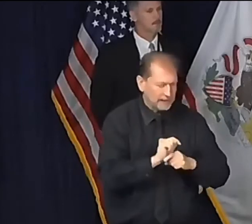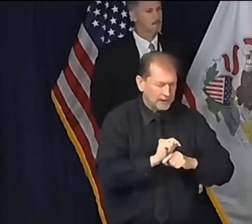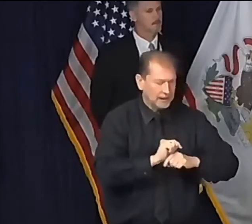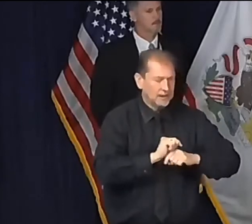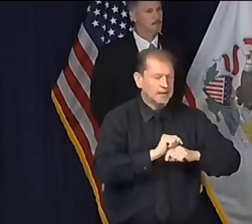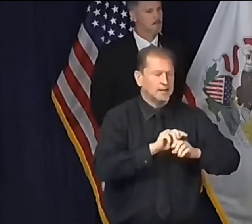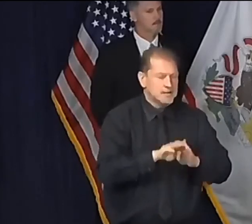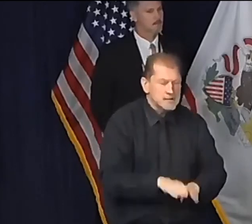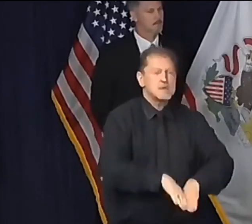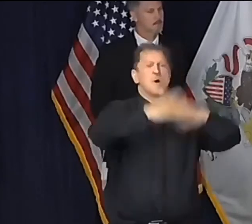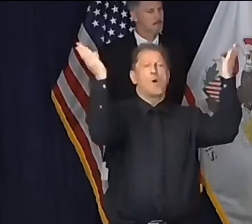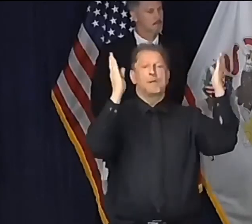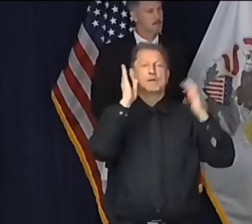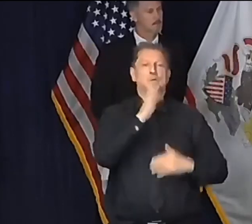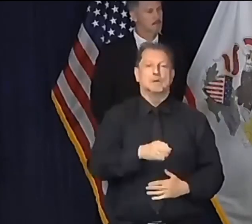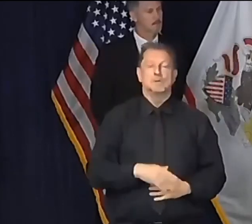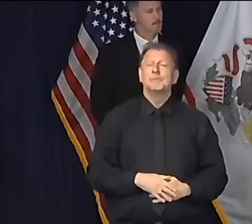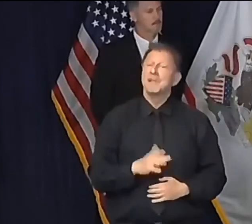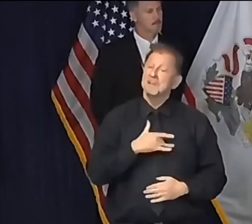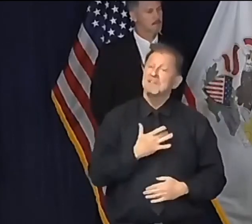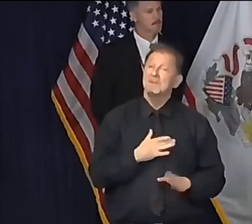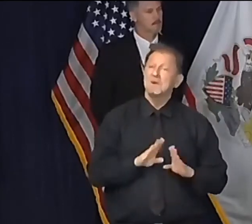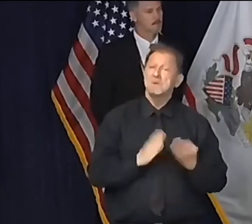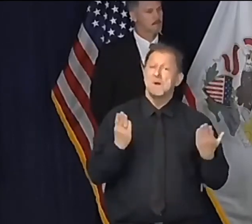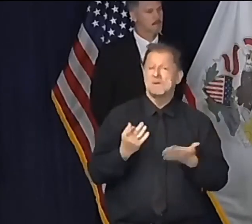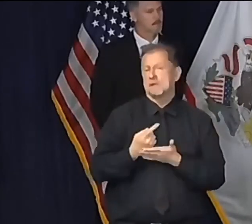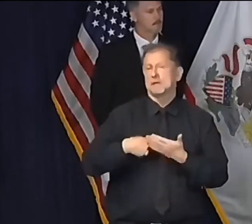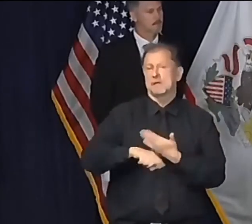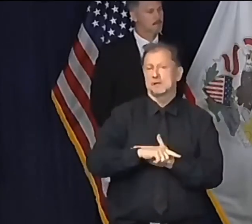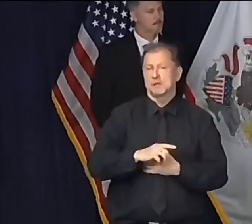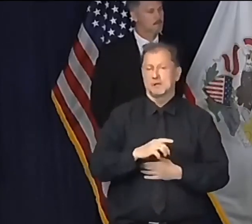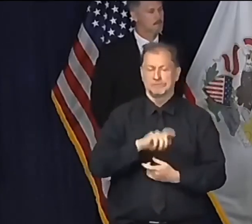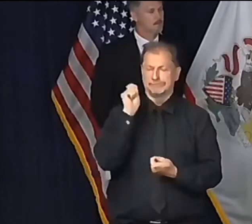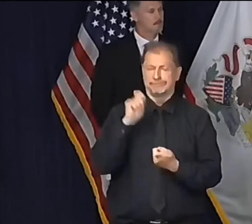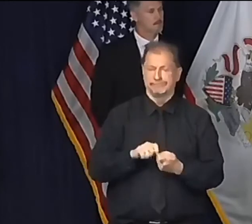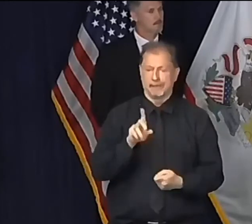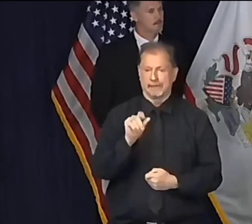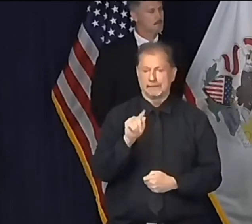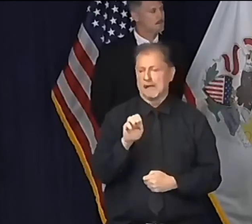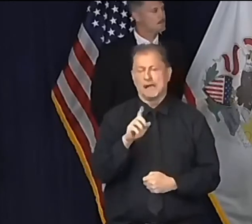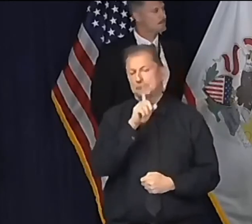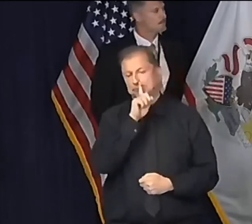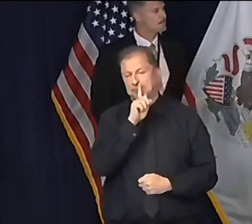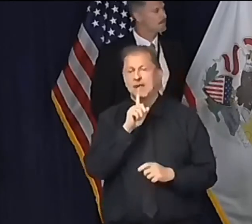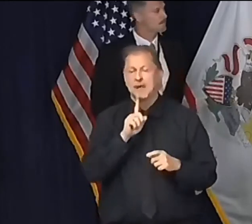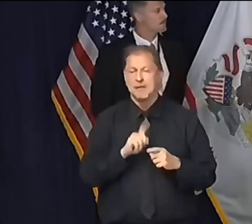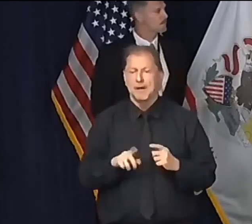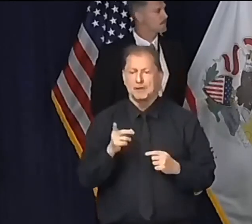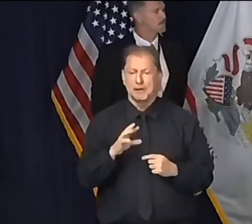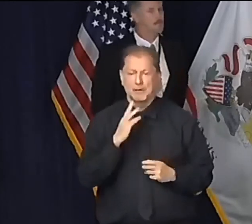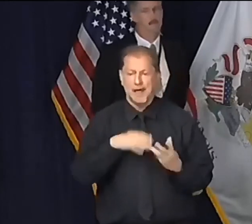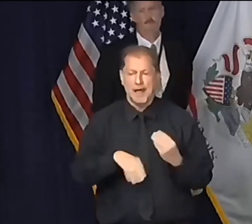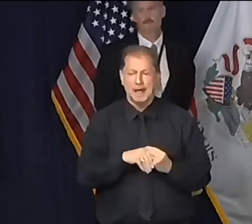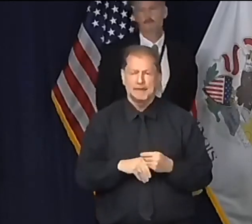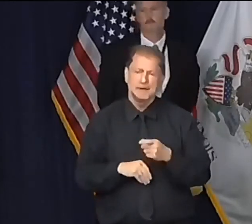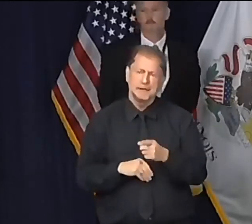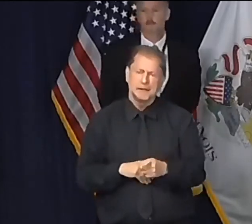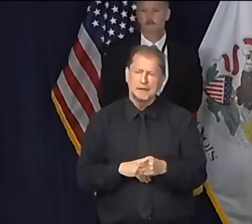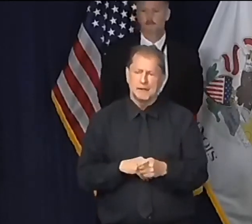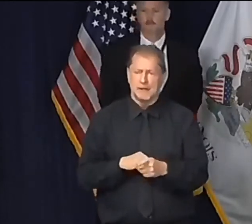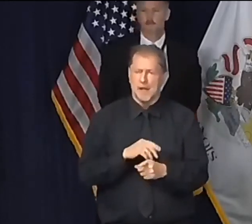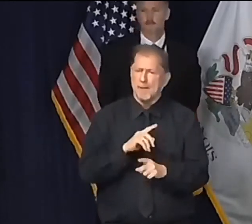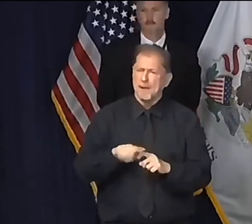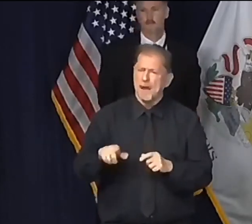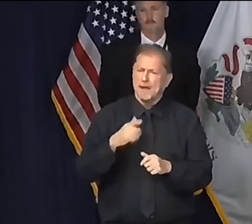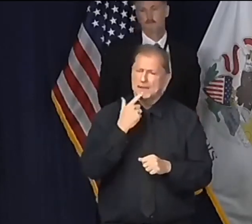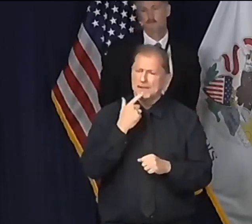it would probably be sometime next week. I'd hate to put a date on it, but Dr. Zake may have something more in detail. Originally,